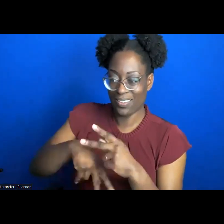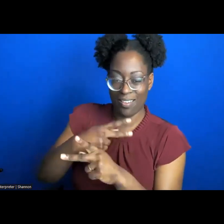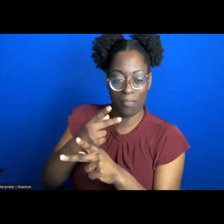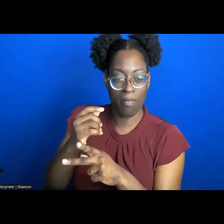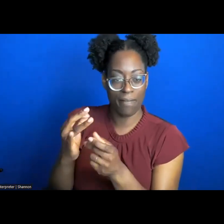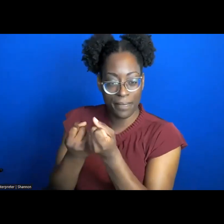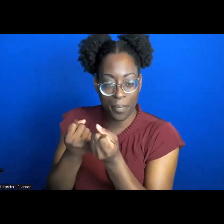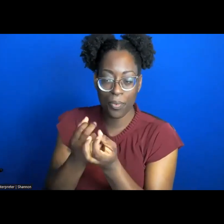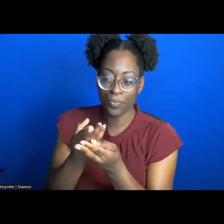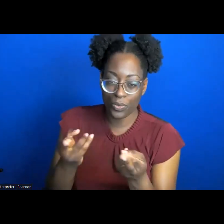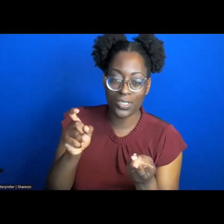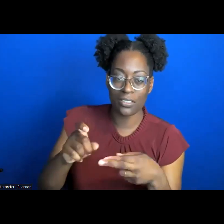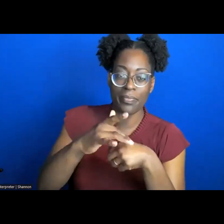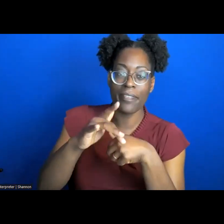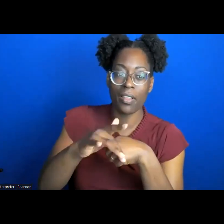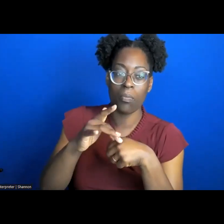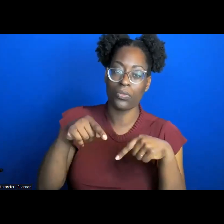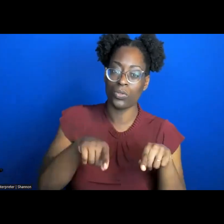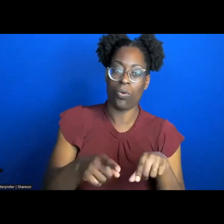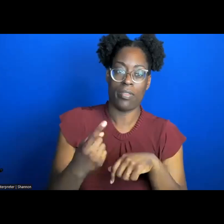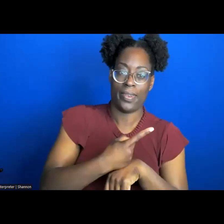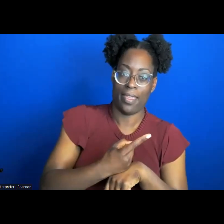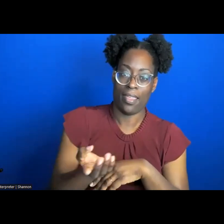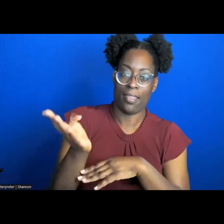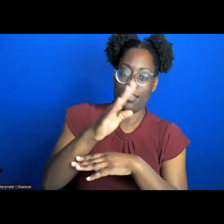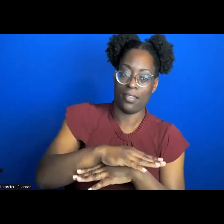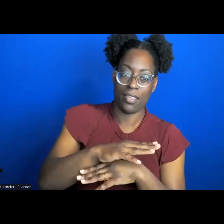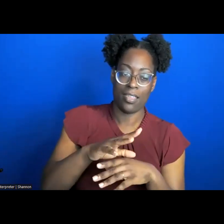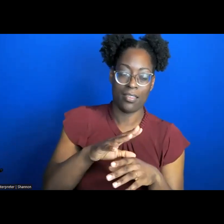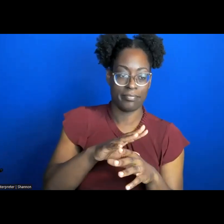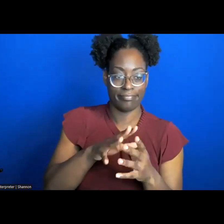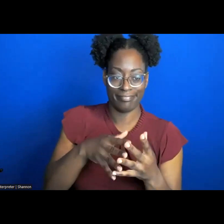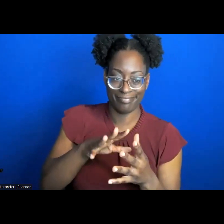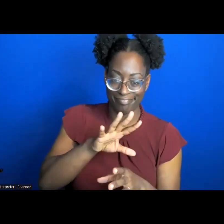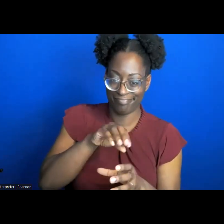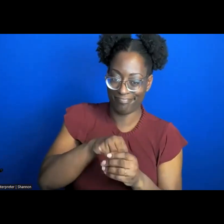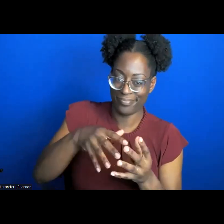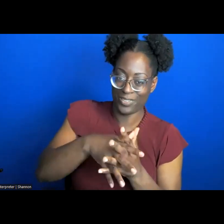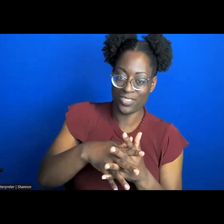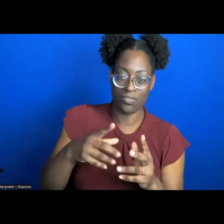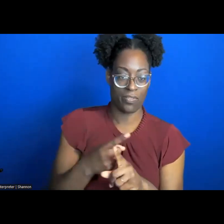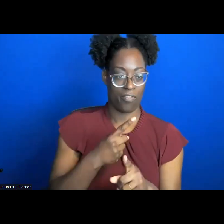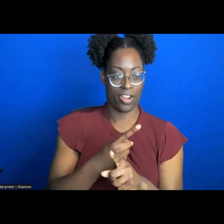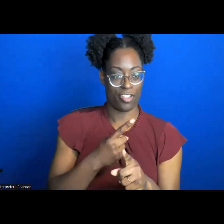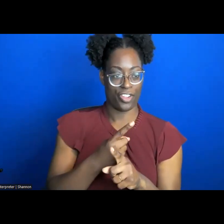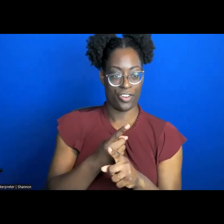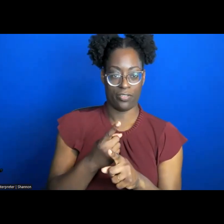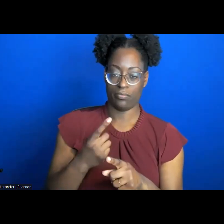a sustaining impact both within the organization and in our field. So thanks.